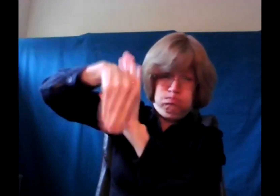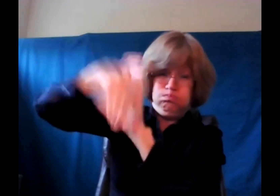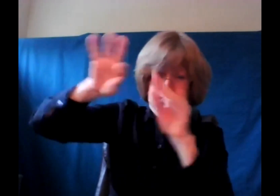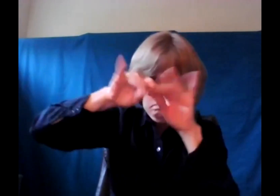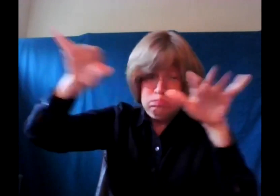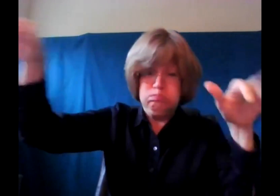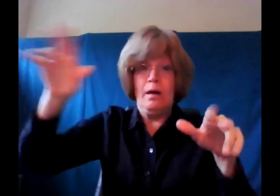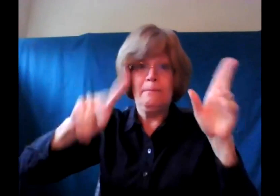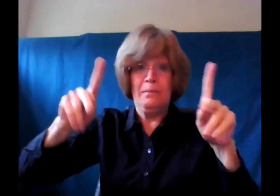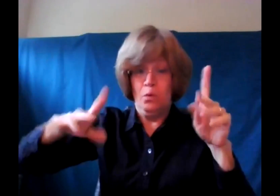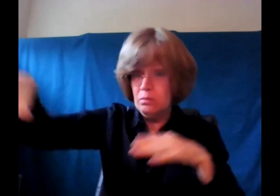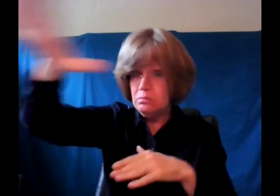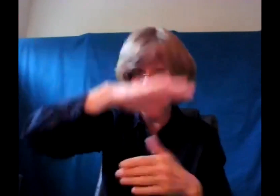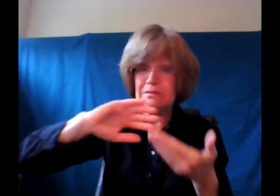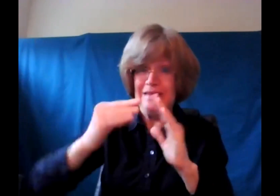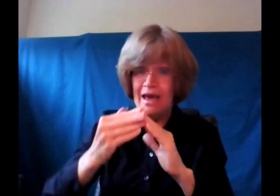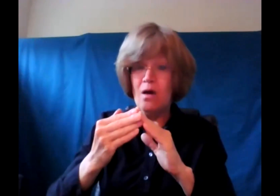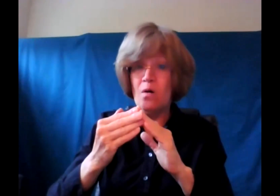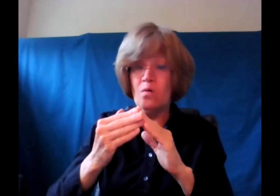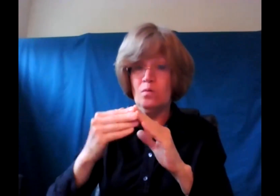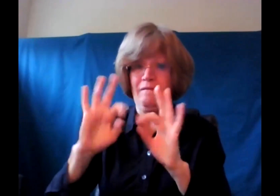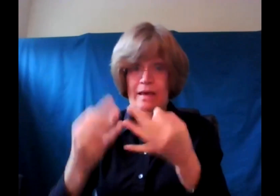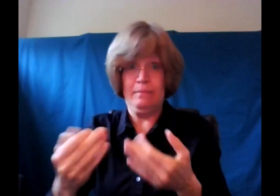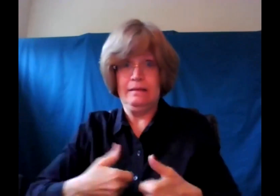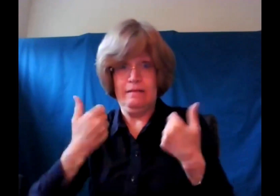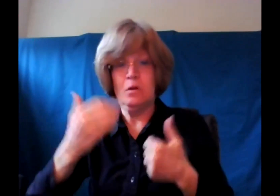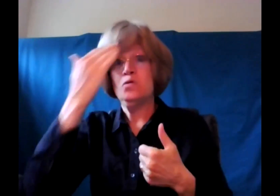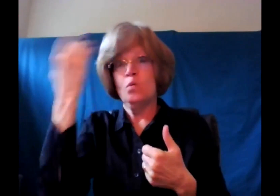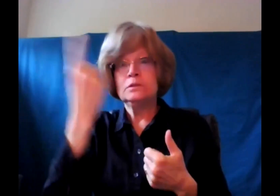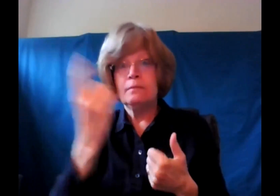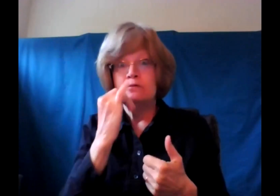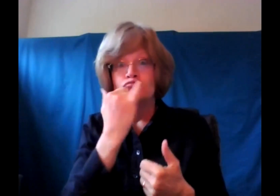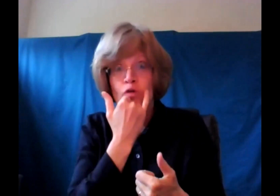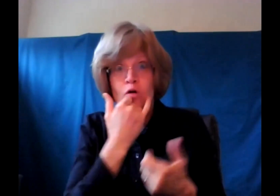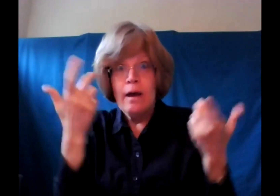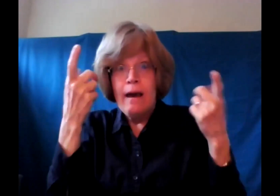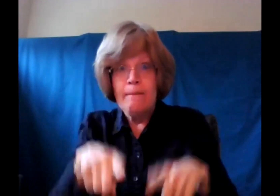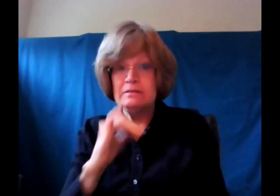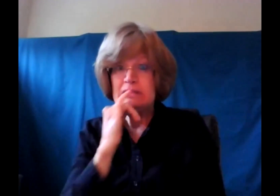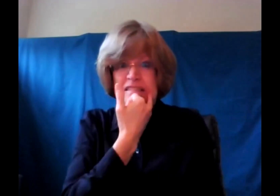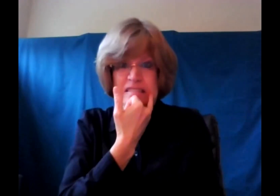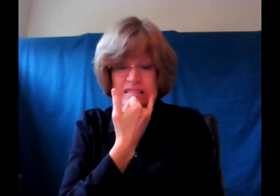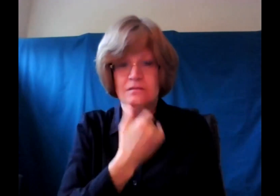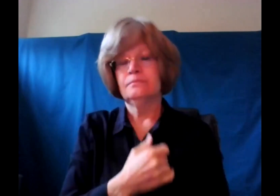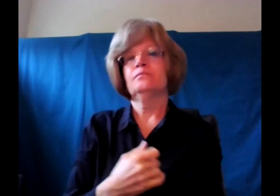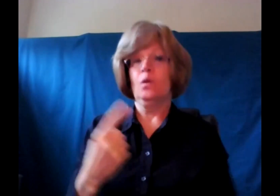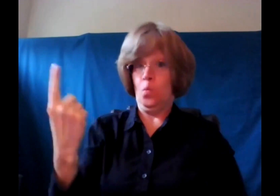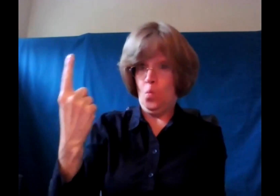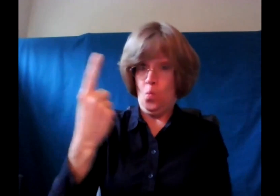the folks in the nearby town where the families lived know that something had happened. One day,